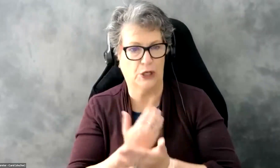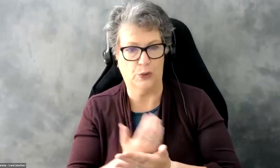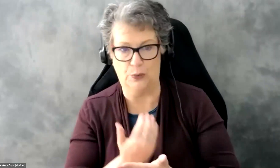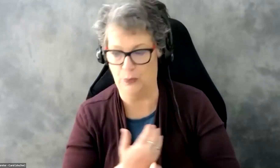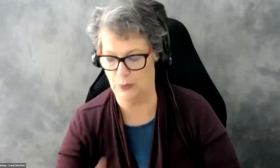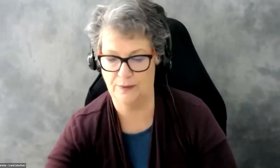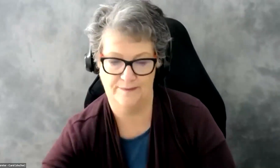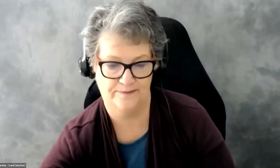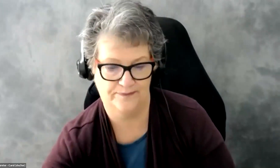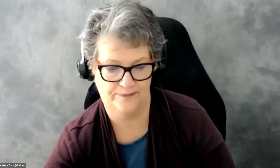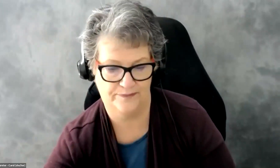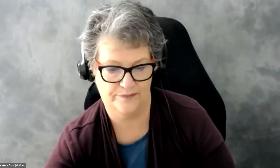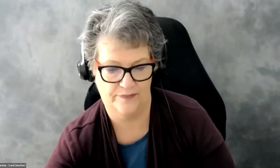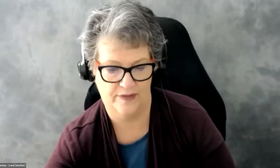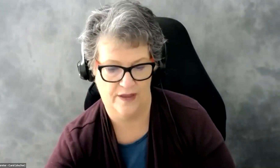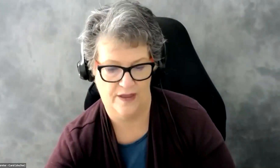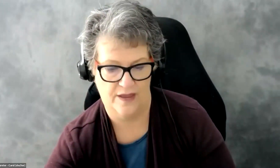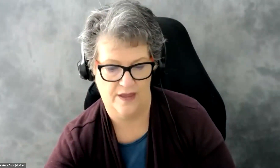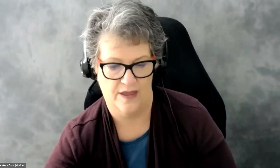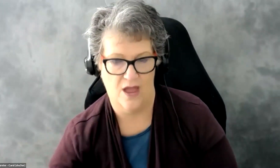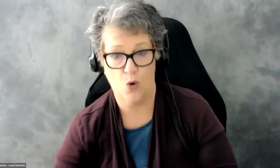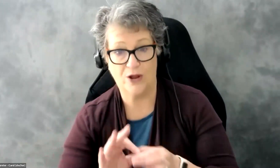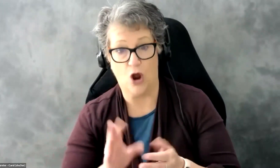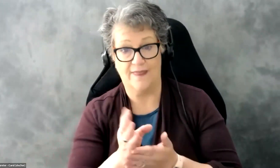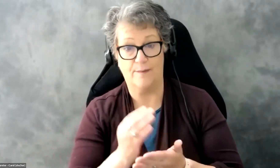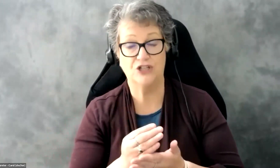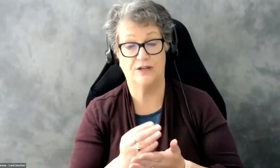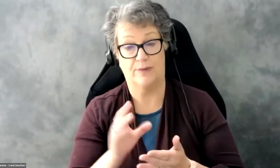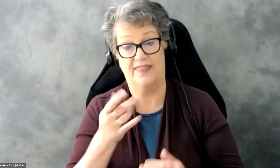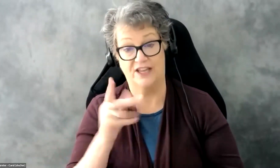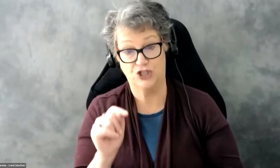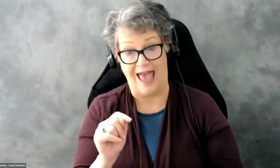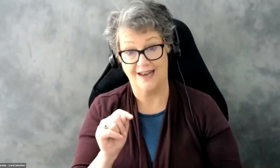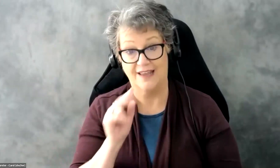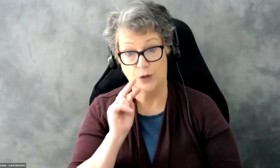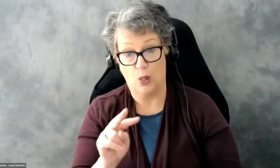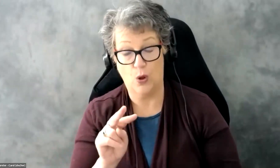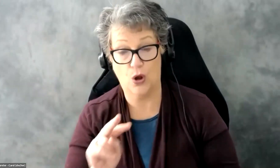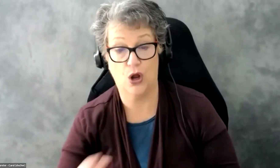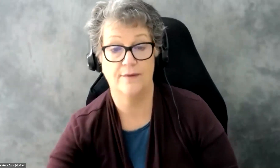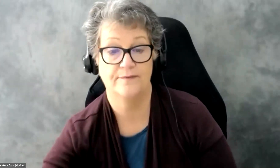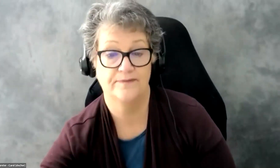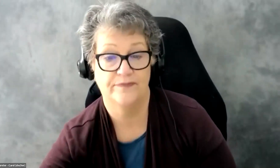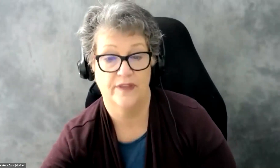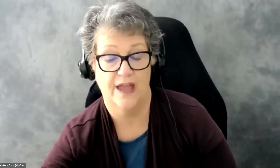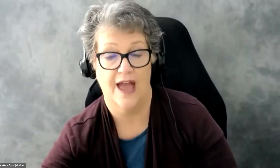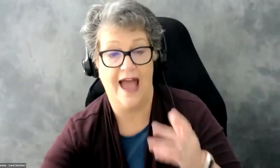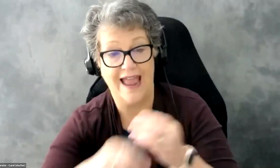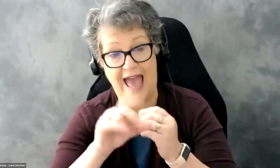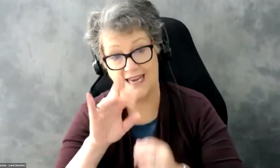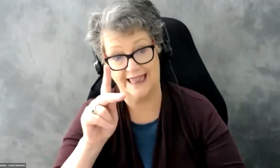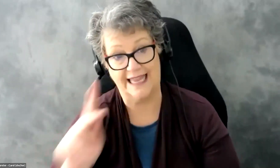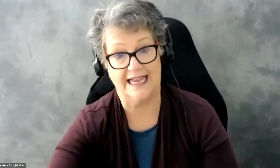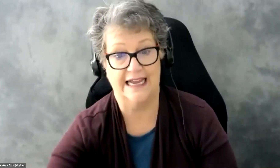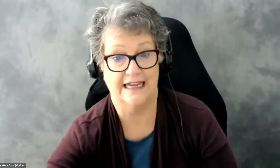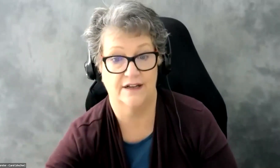talk about as it relates to the budget, but in the chat, if you look, you will see I have put a link in there,